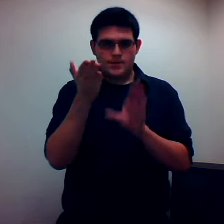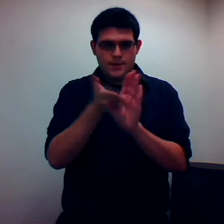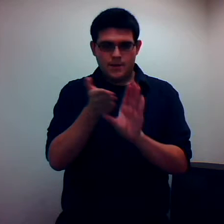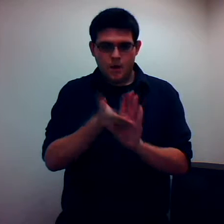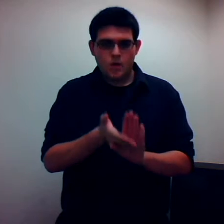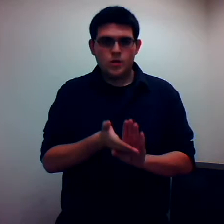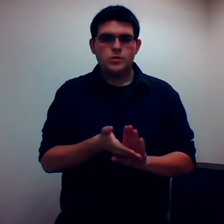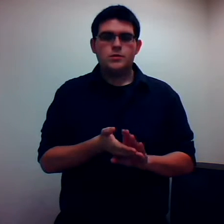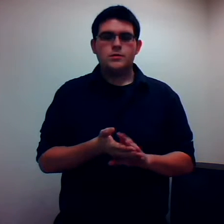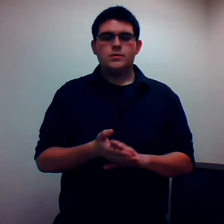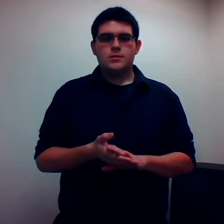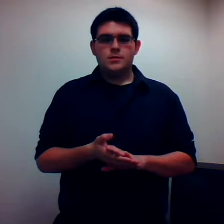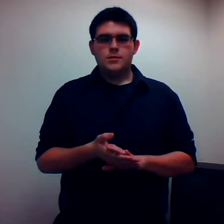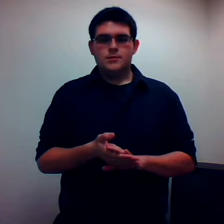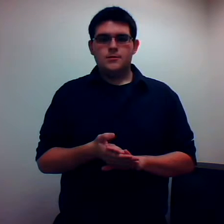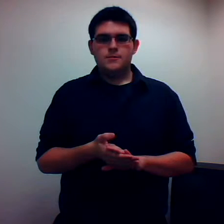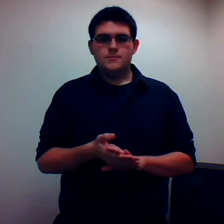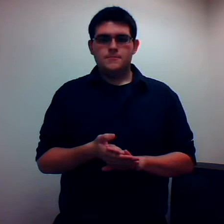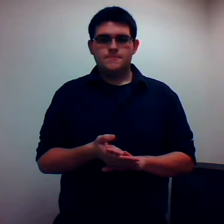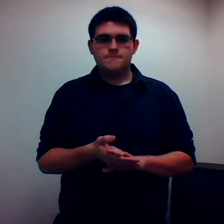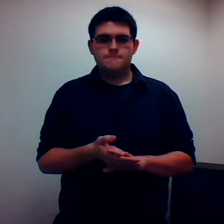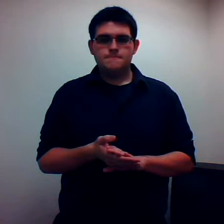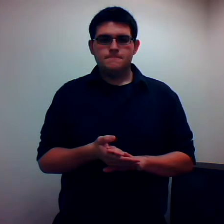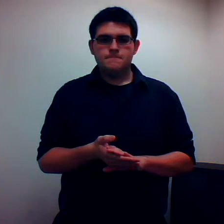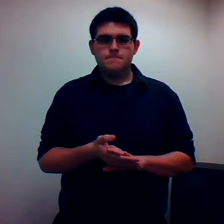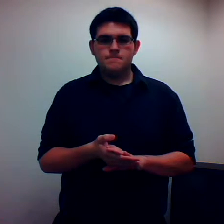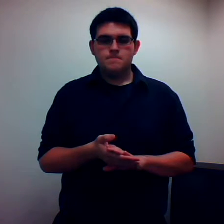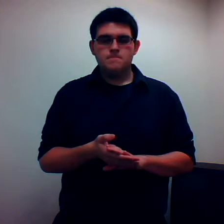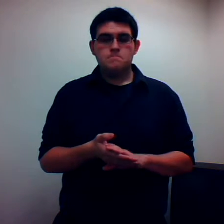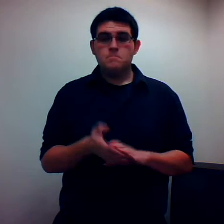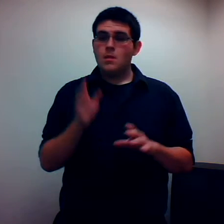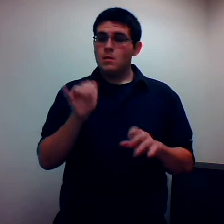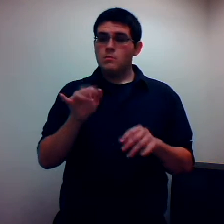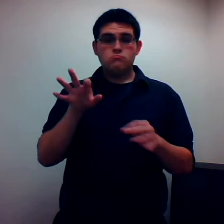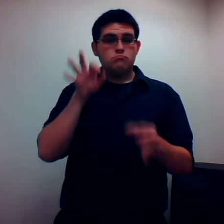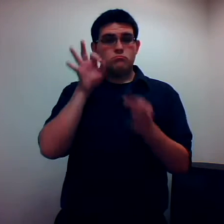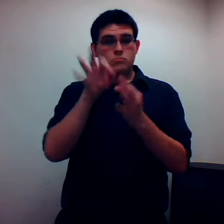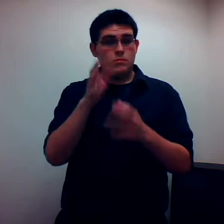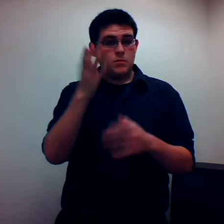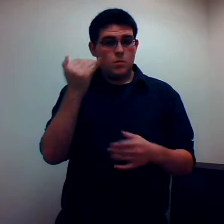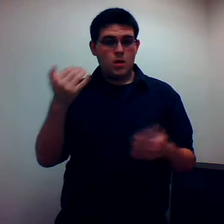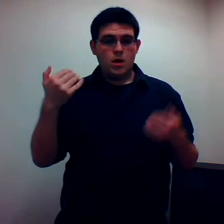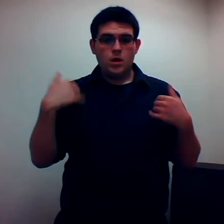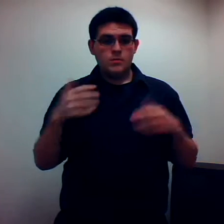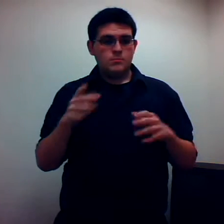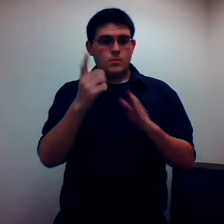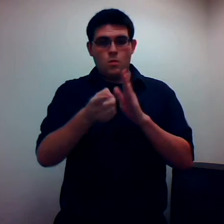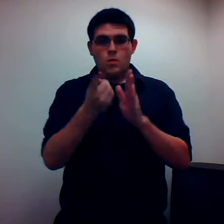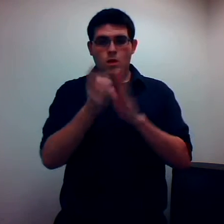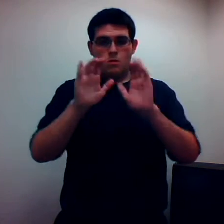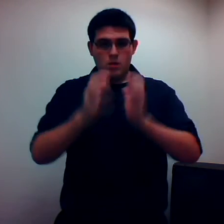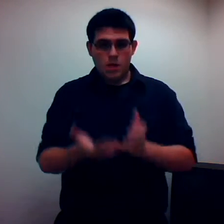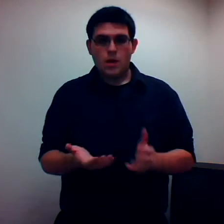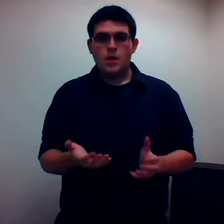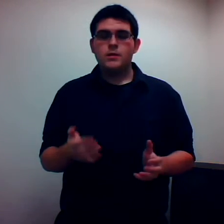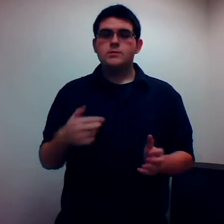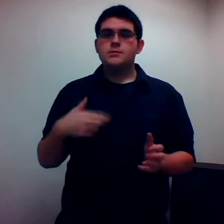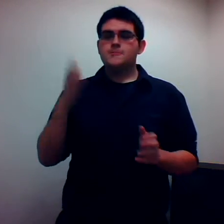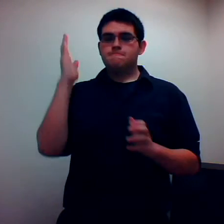it was contained in a 1-hour lecture, and it gave the students some content which they could then apply to their research projects.